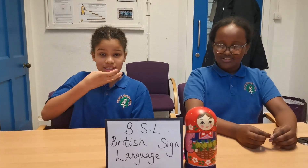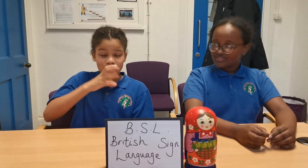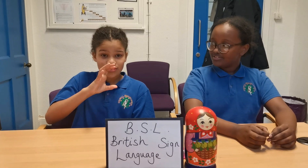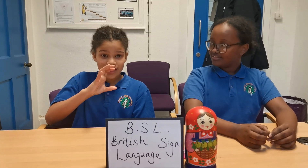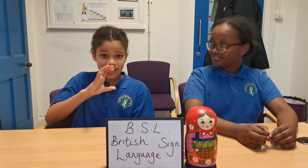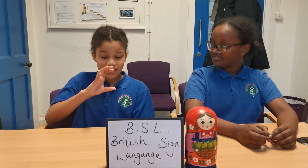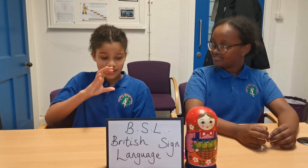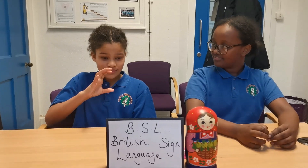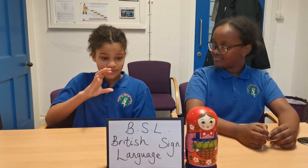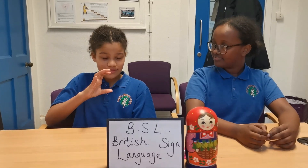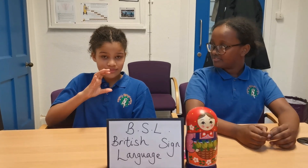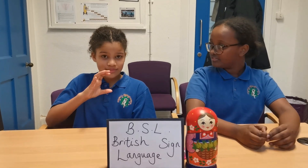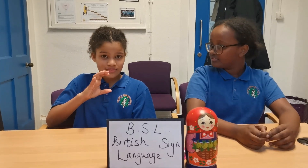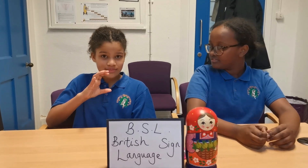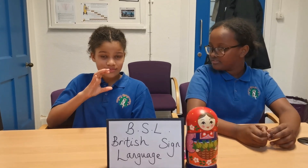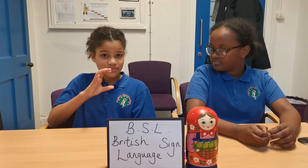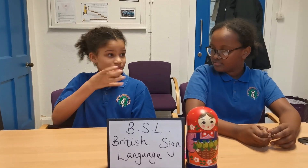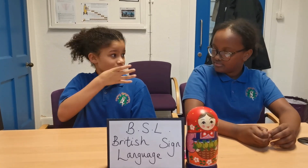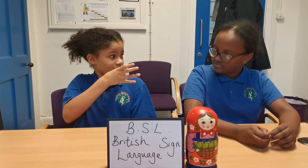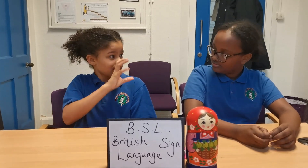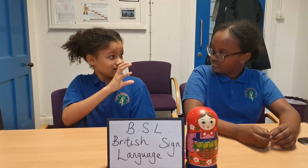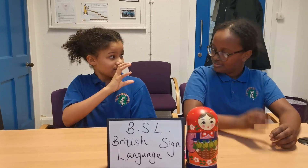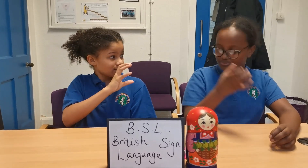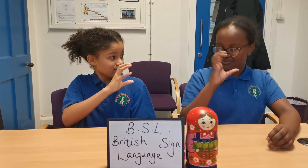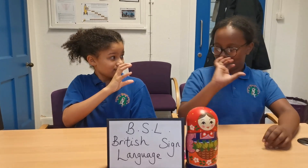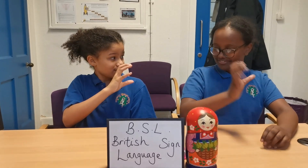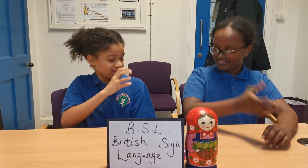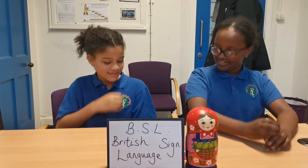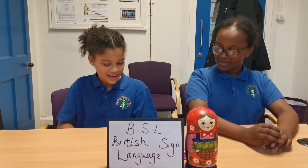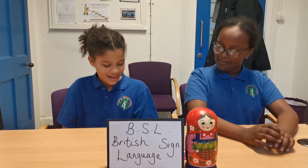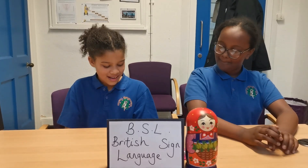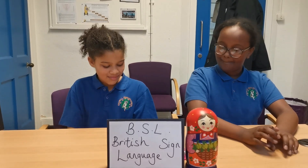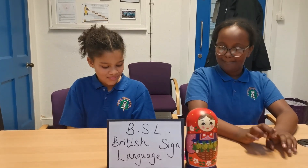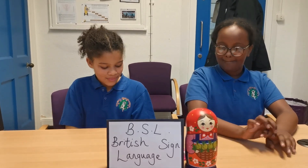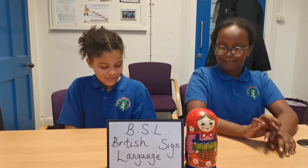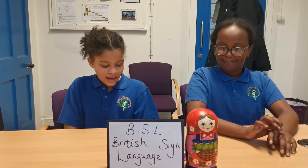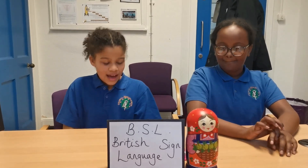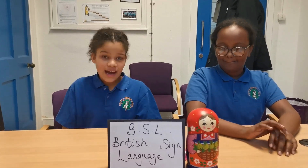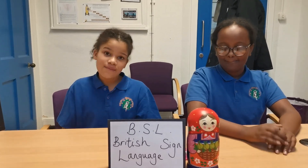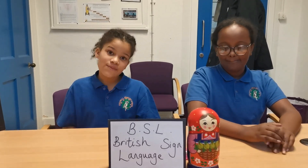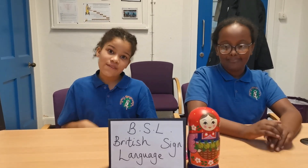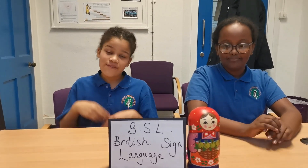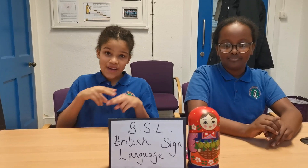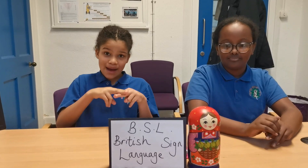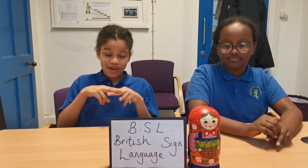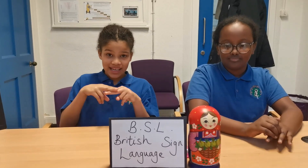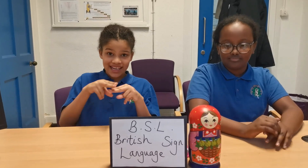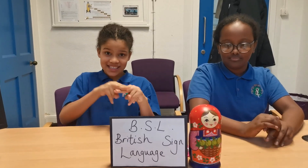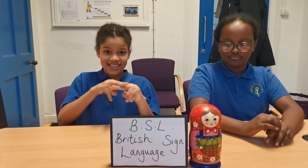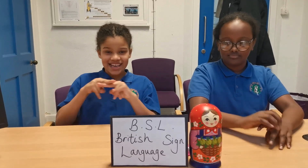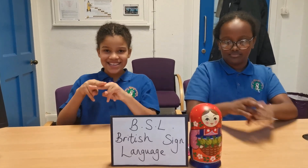There's drink. Drink. Oh, drink. For family, it's